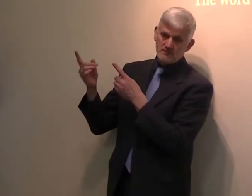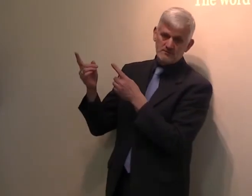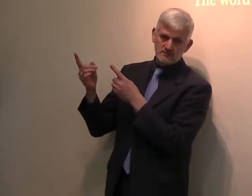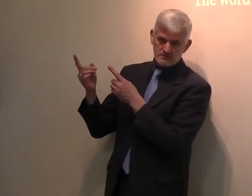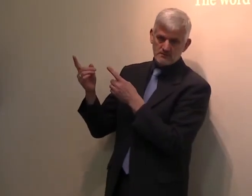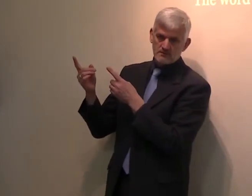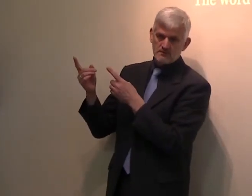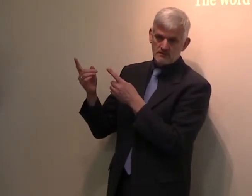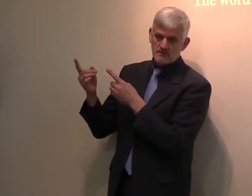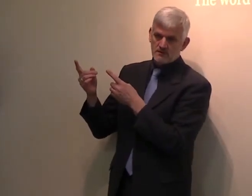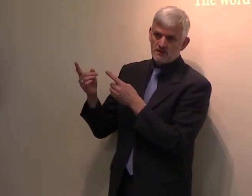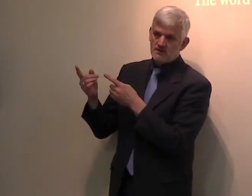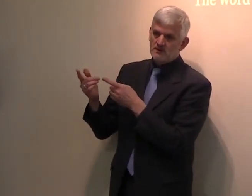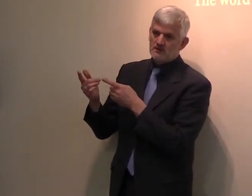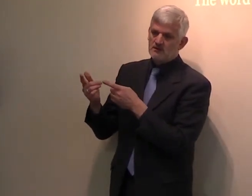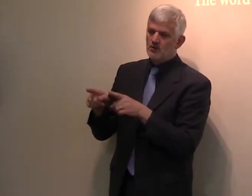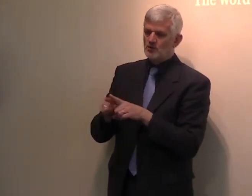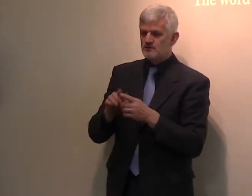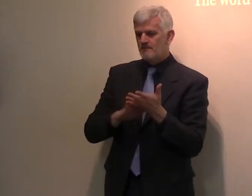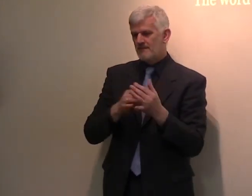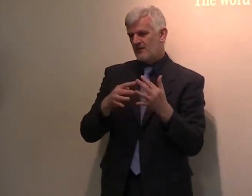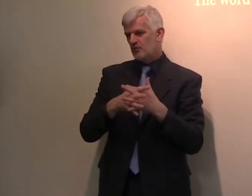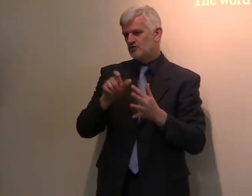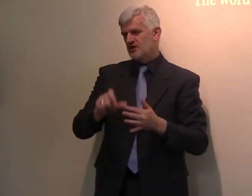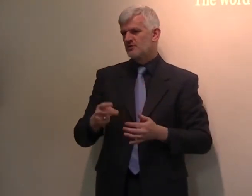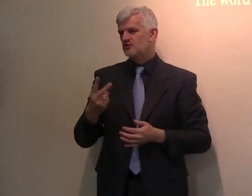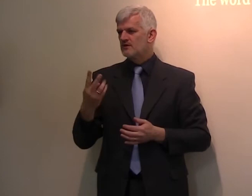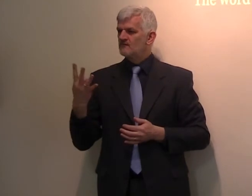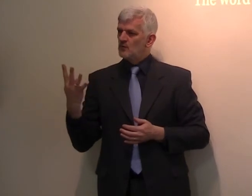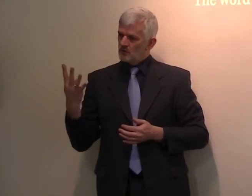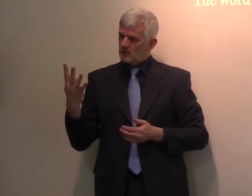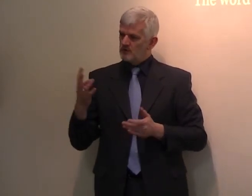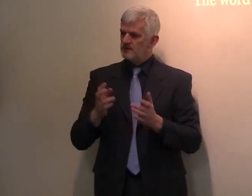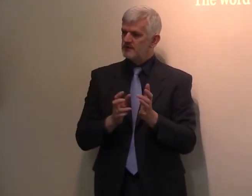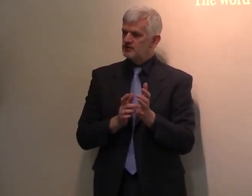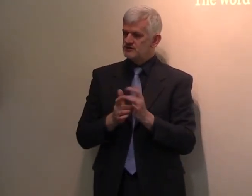And over in Matthew 24, the Lord have repeated so many times